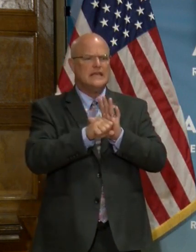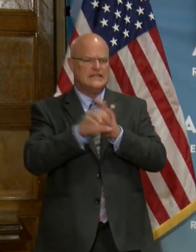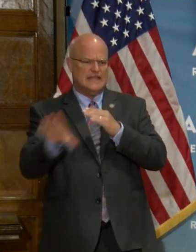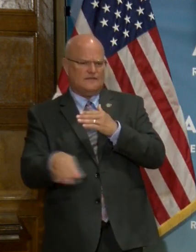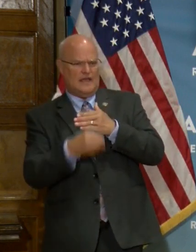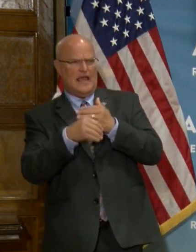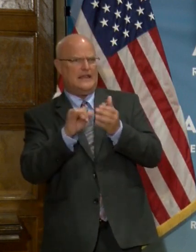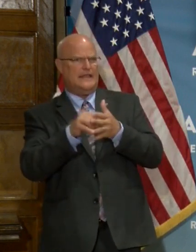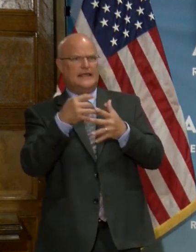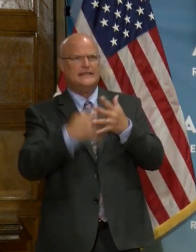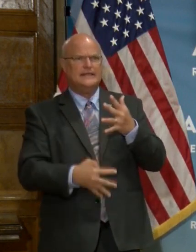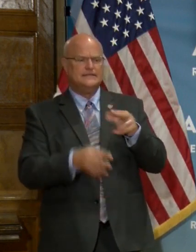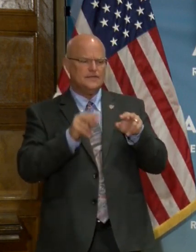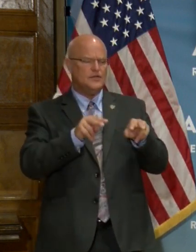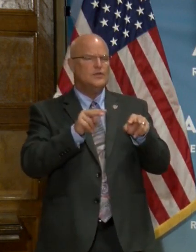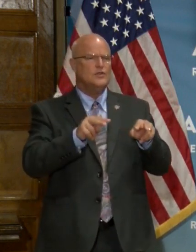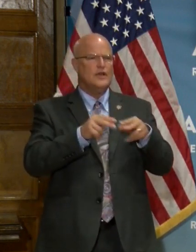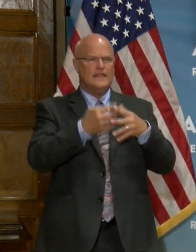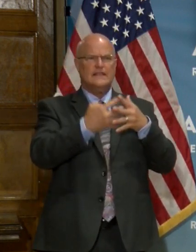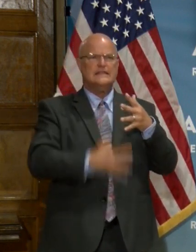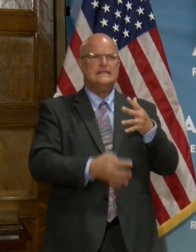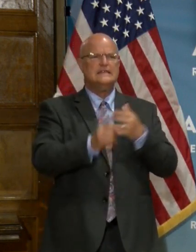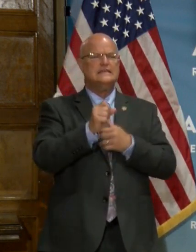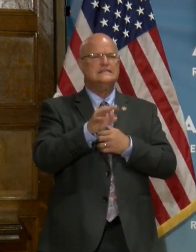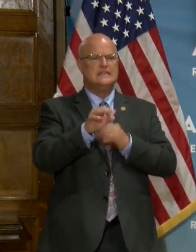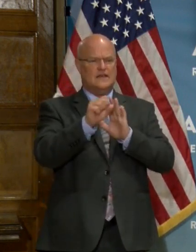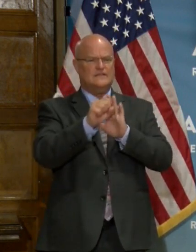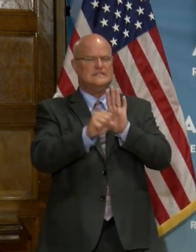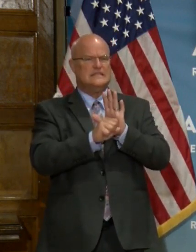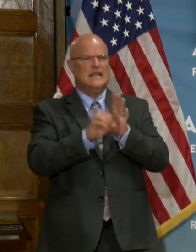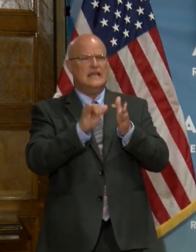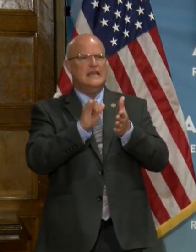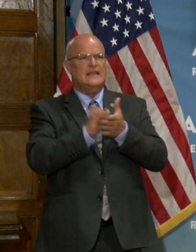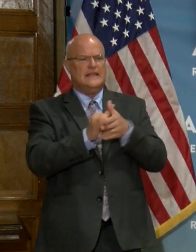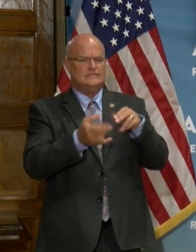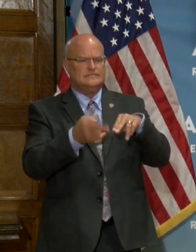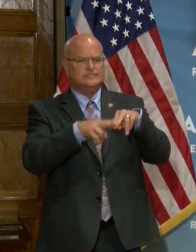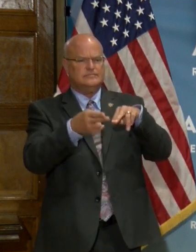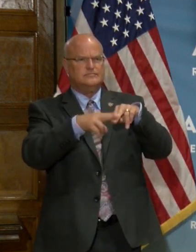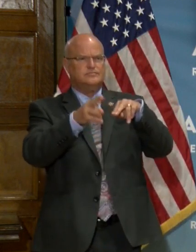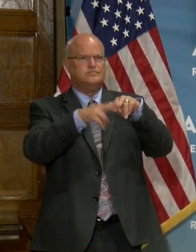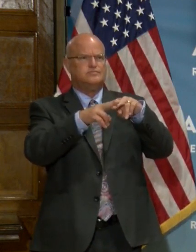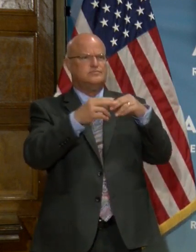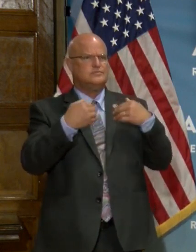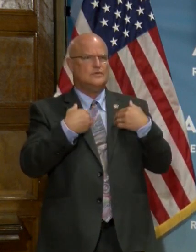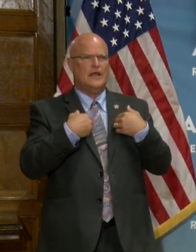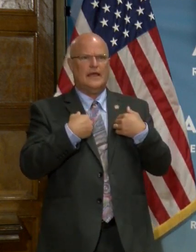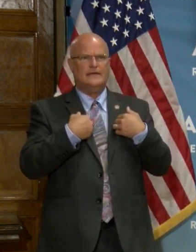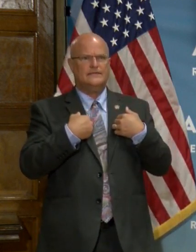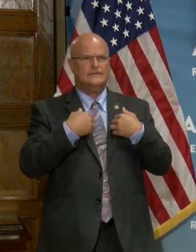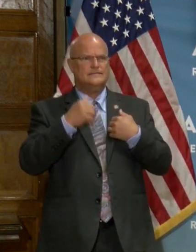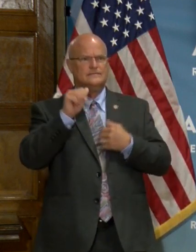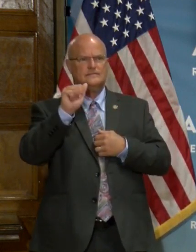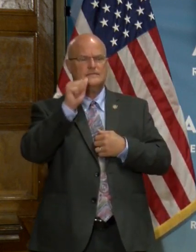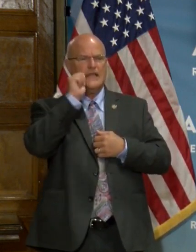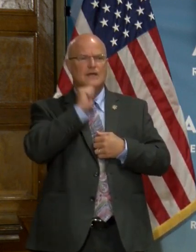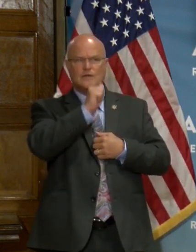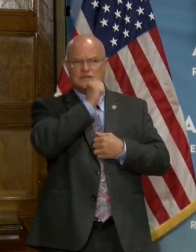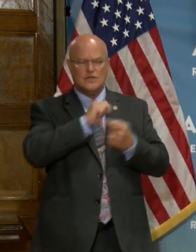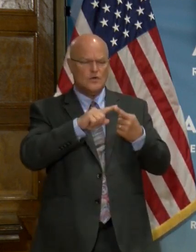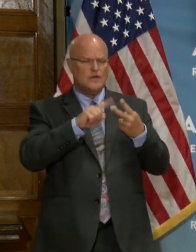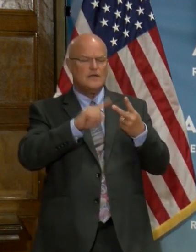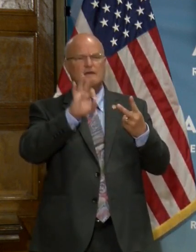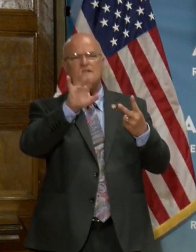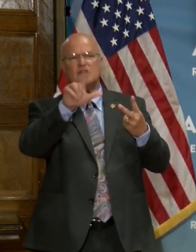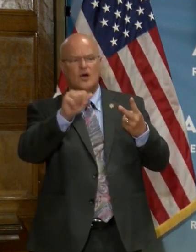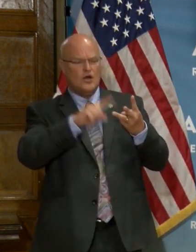added. Whenever you look at the list of states that are increasing, you've got Arizona,